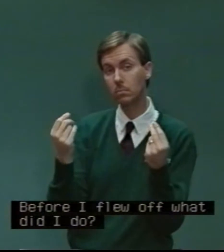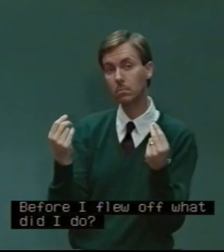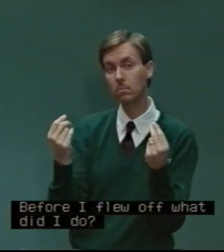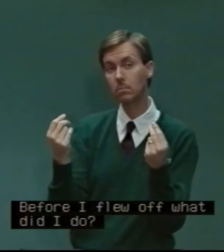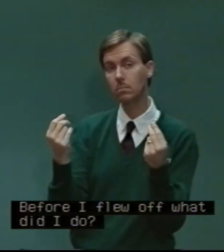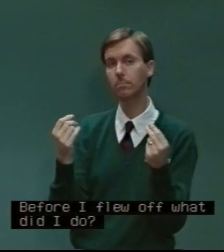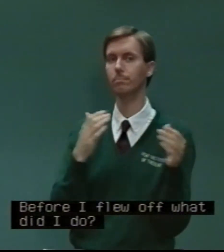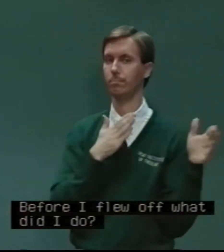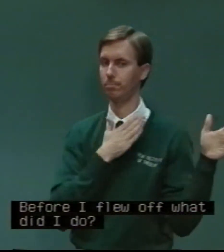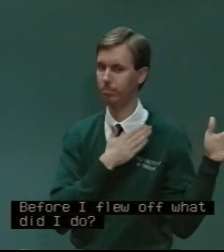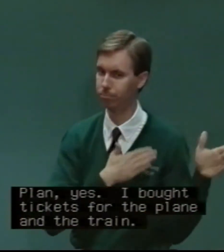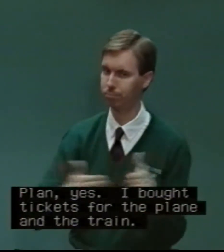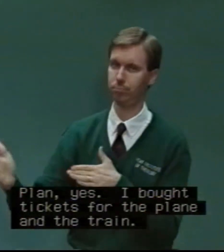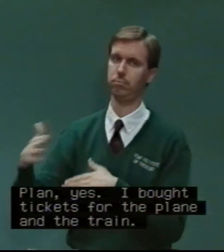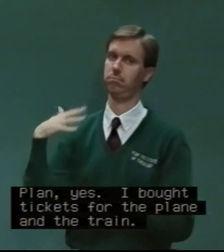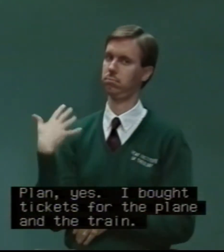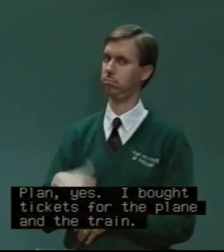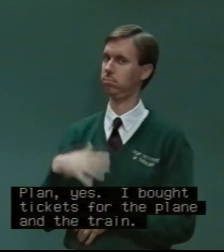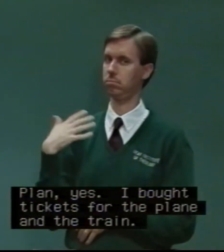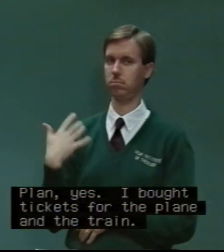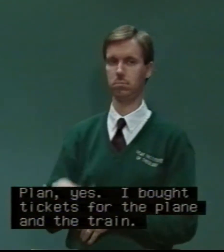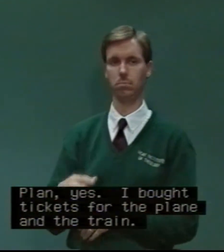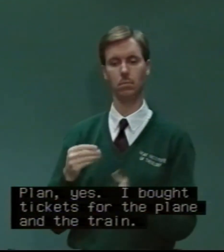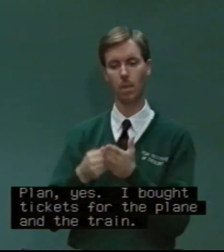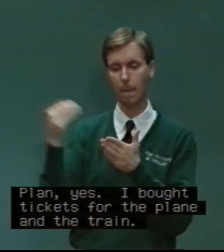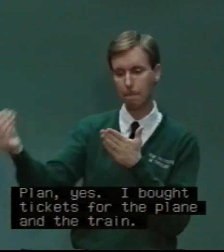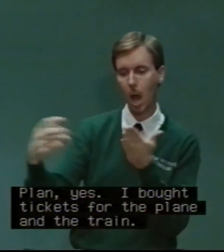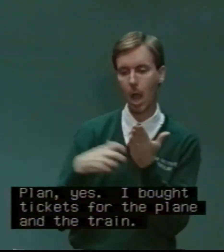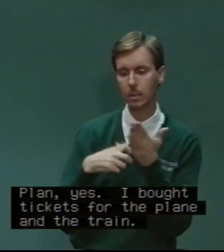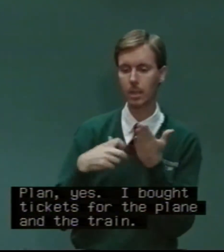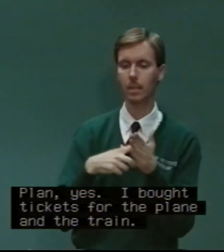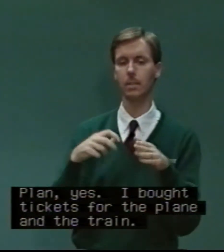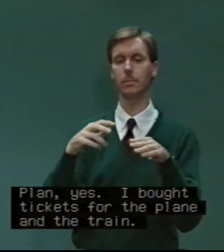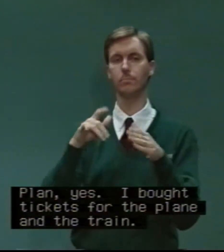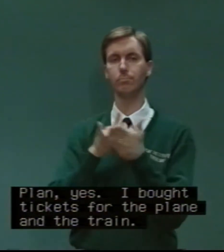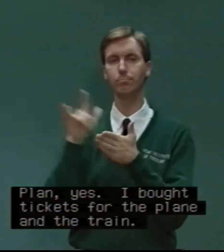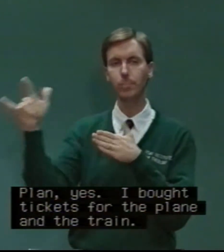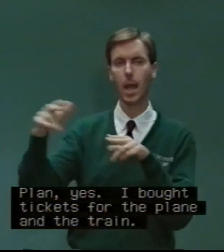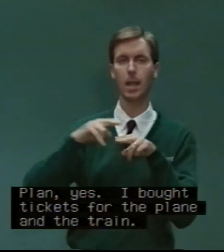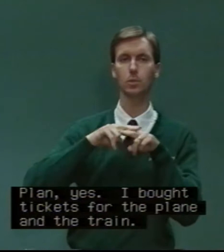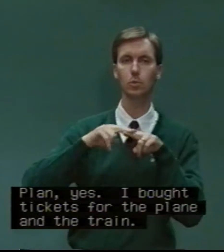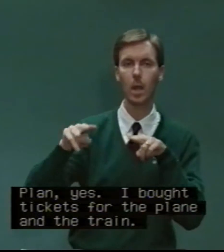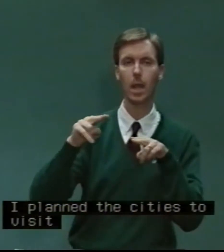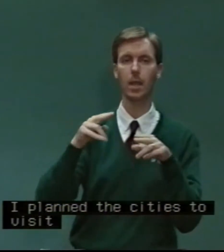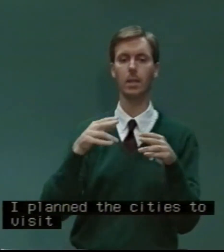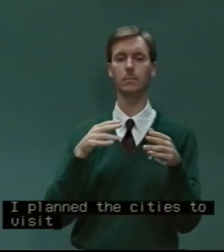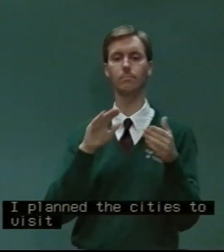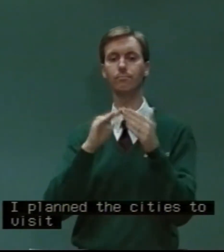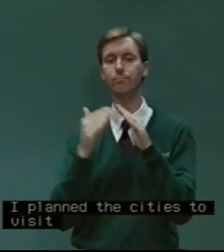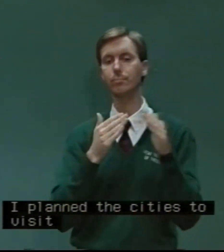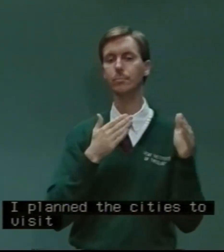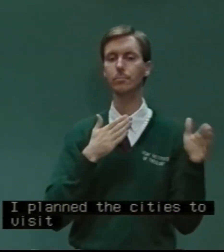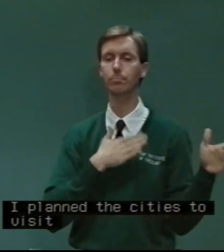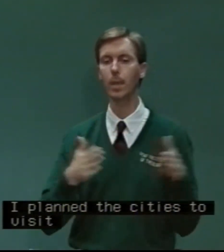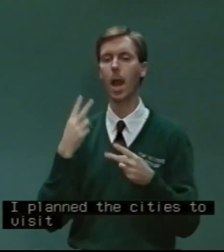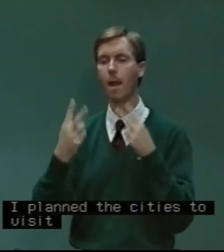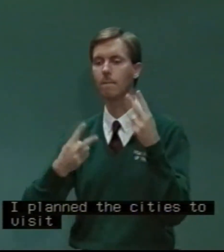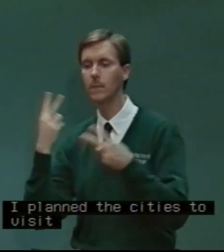Before I flew off, what did I do? Plan? Yes. I bought tickets for the planes and the train. I planned the cities to